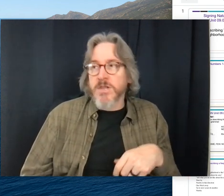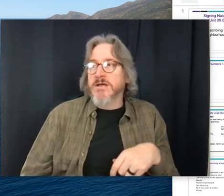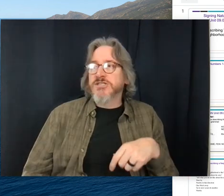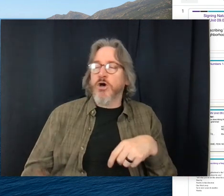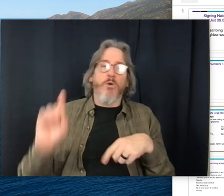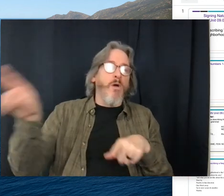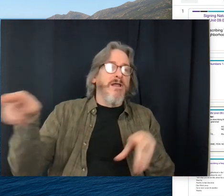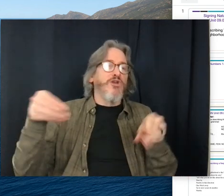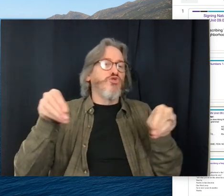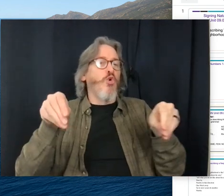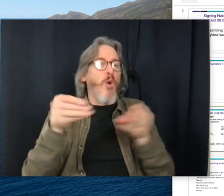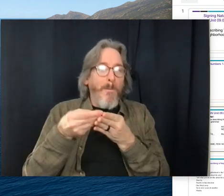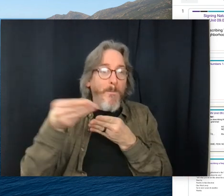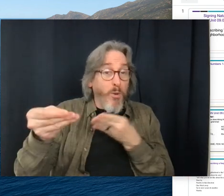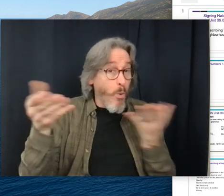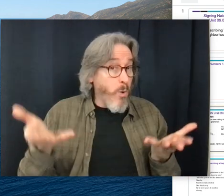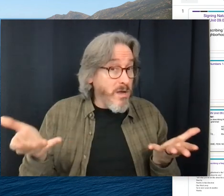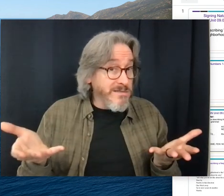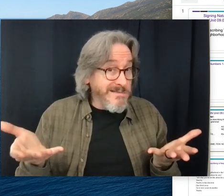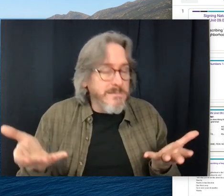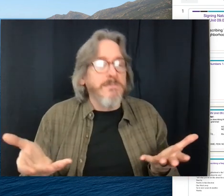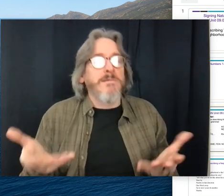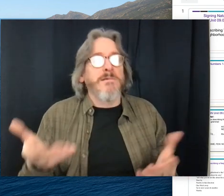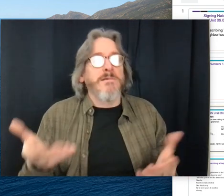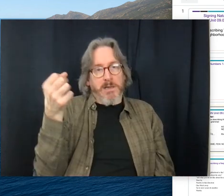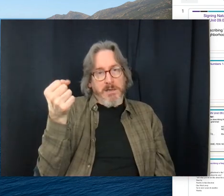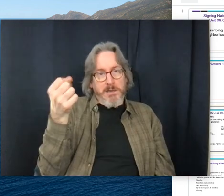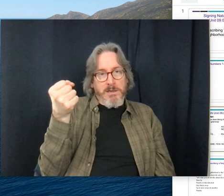asking. So what?